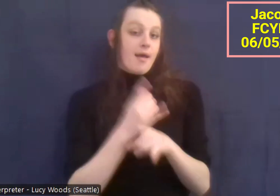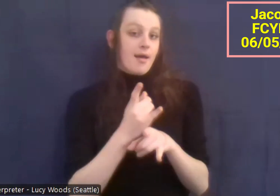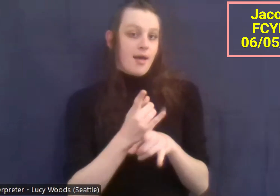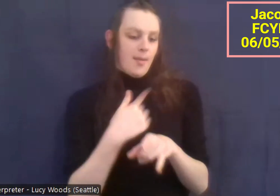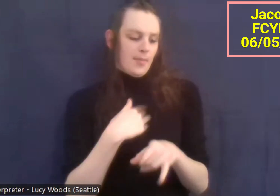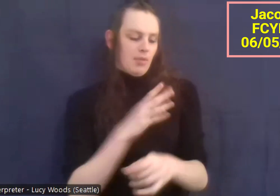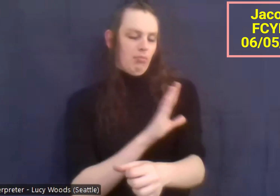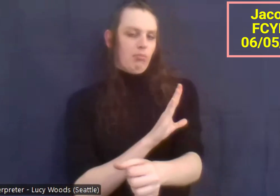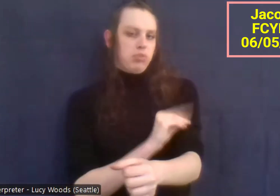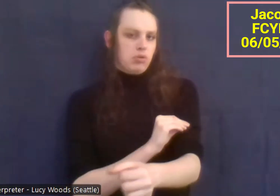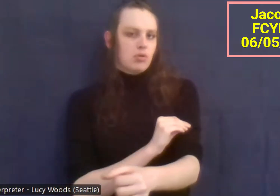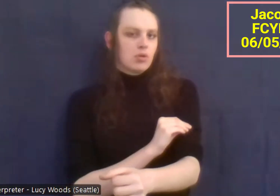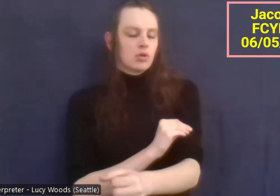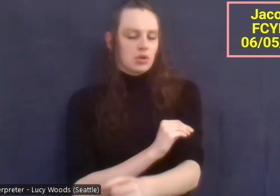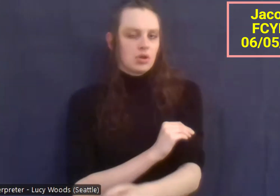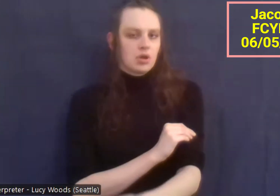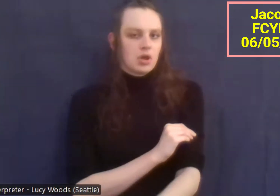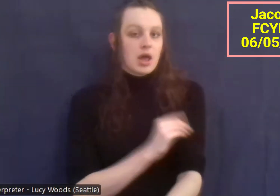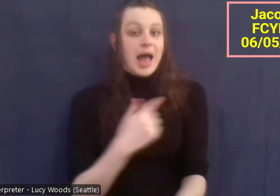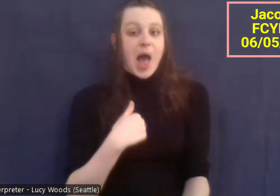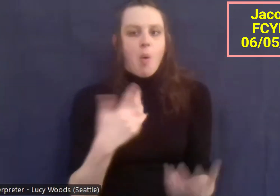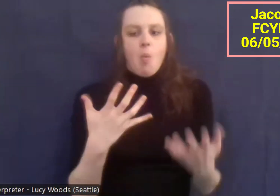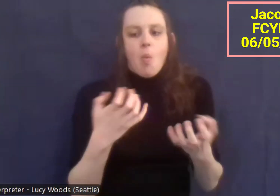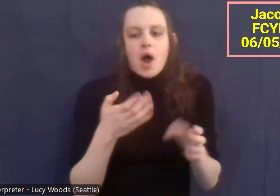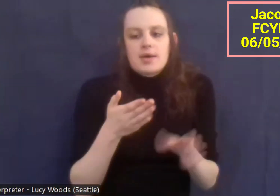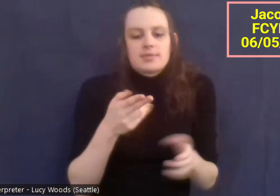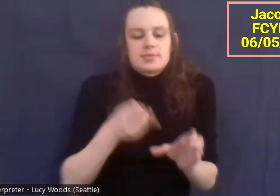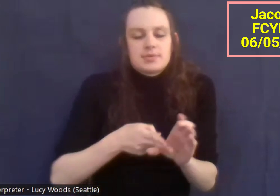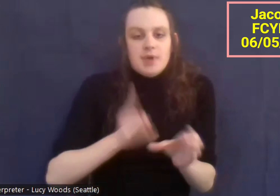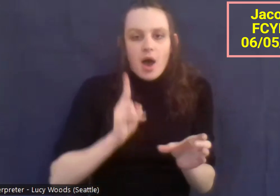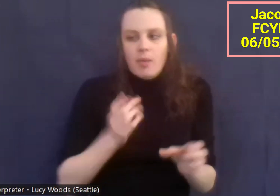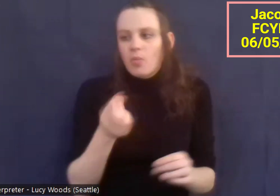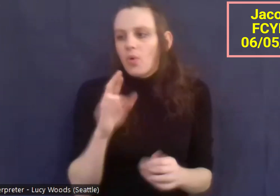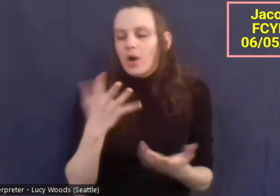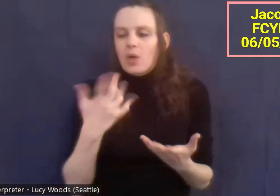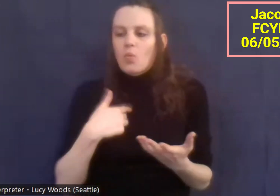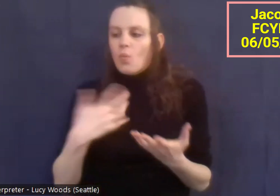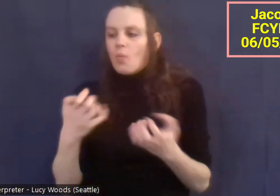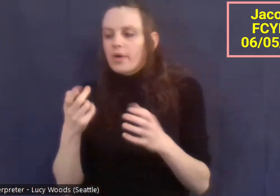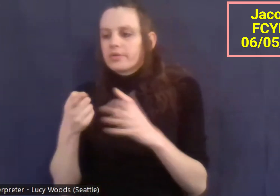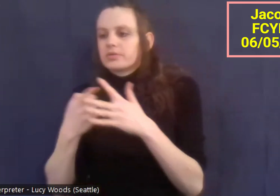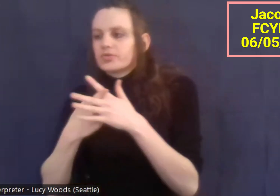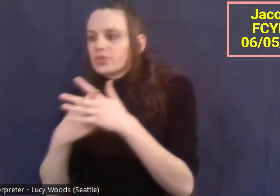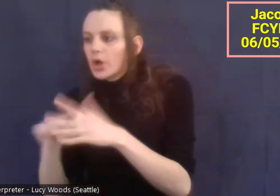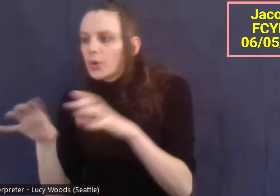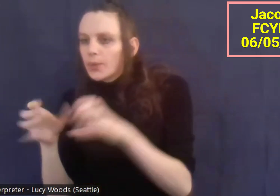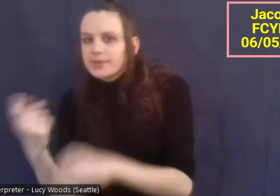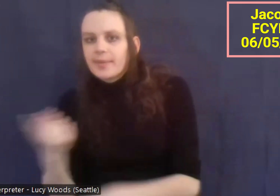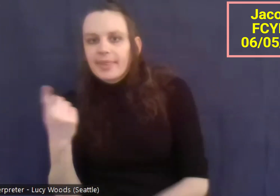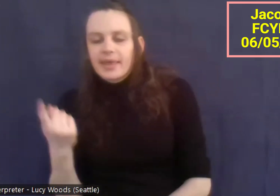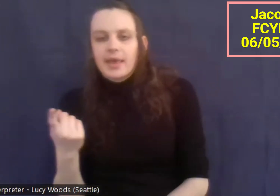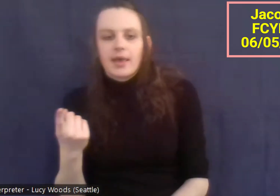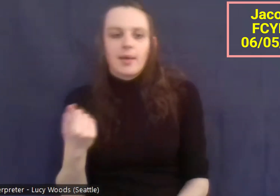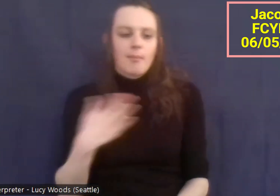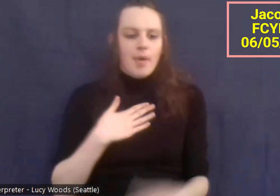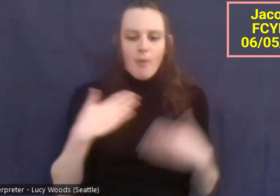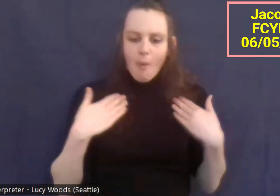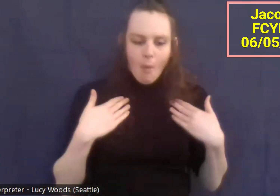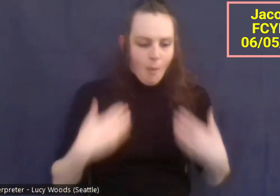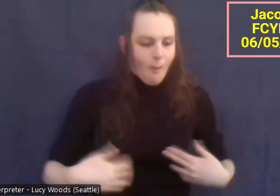when I want to stop doing something or want to start doing something with every fiber of my being, and I